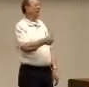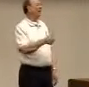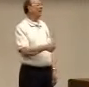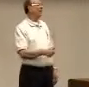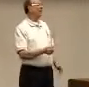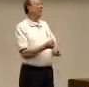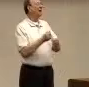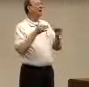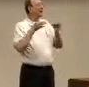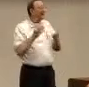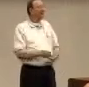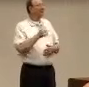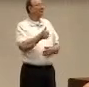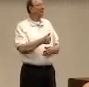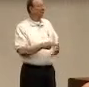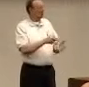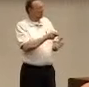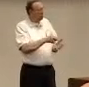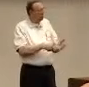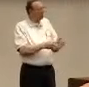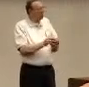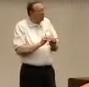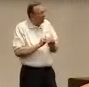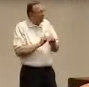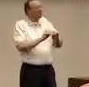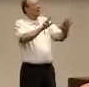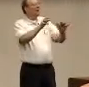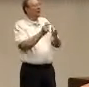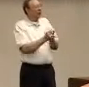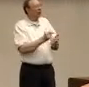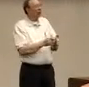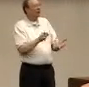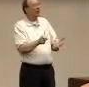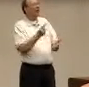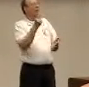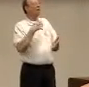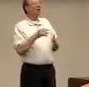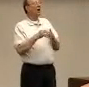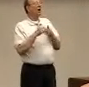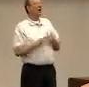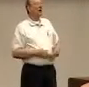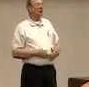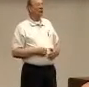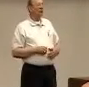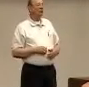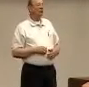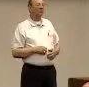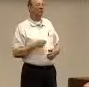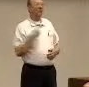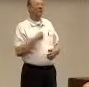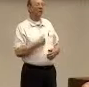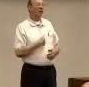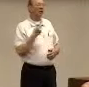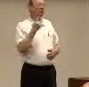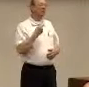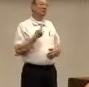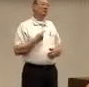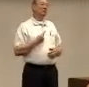point because they made it themselves. They made that decision themselves because we made the gospel clear. Danny's now one of our